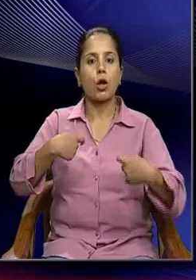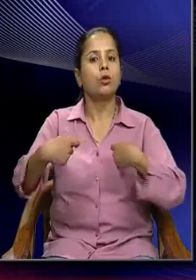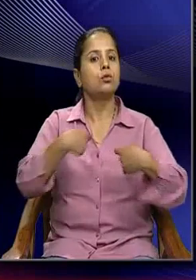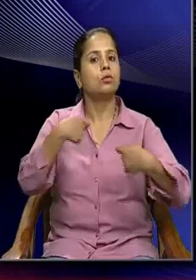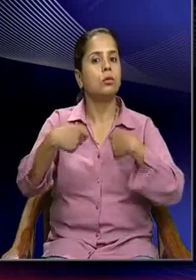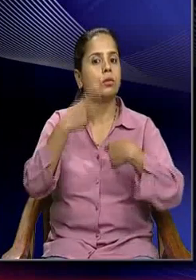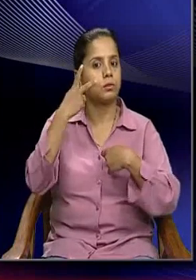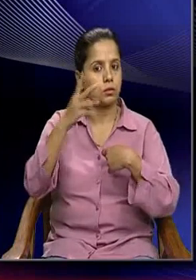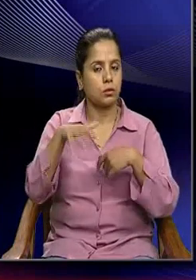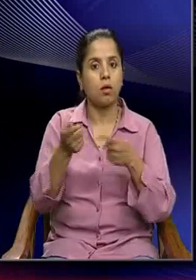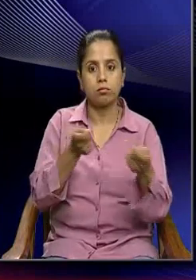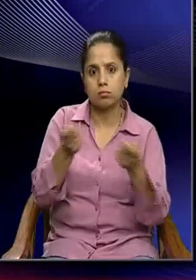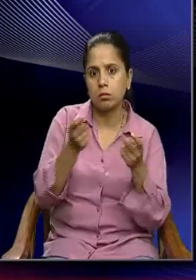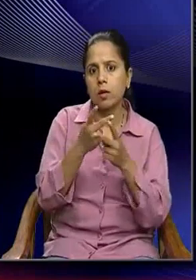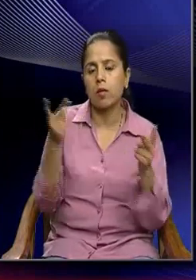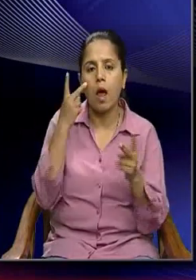and regulation.